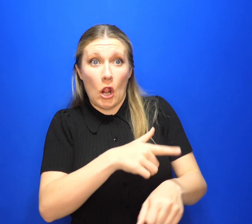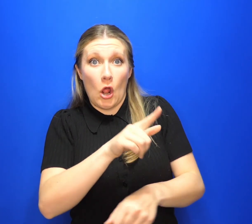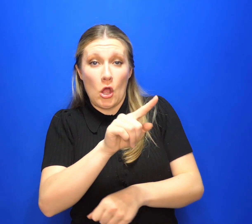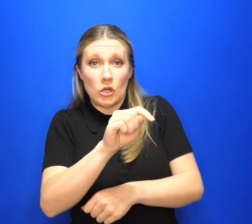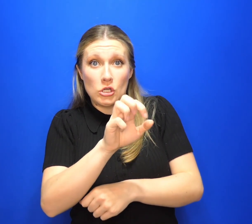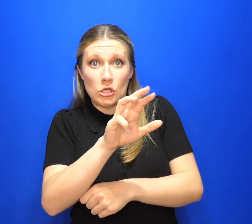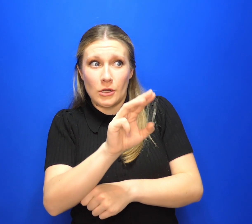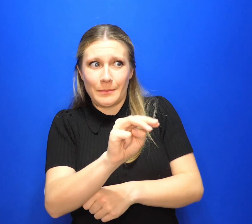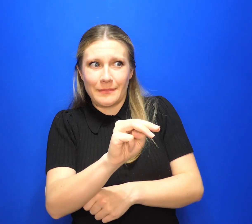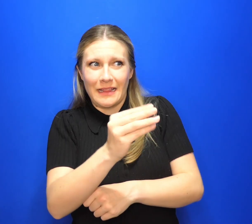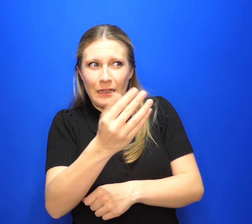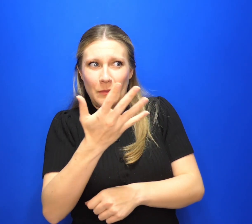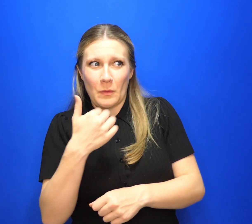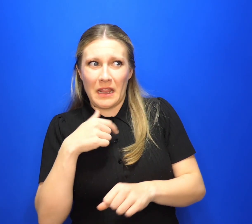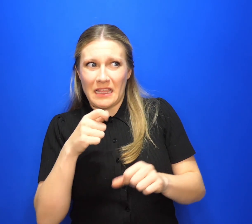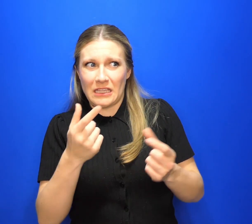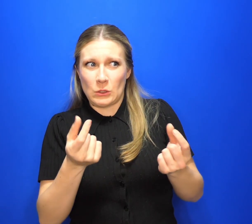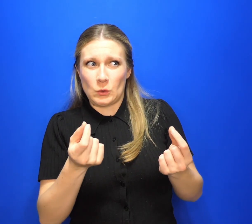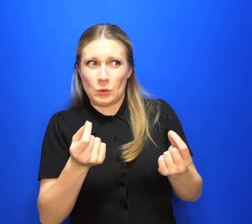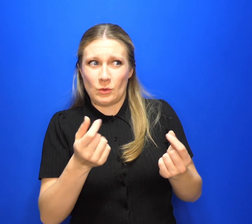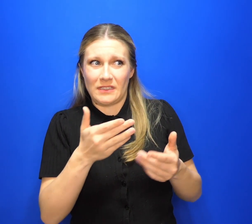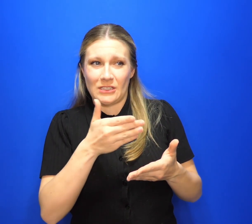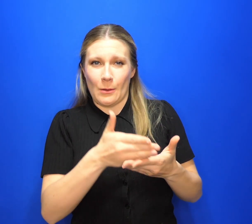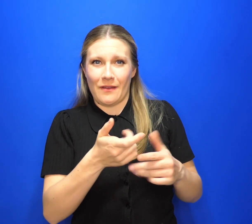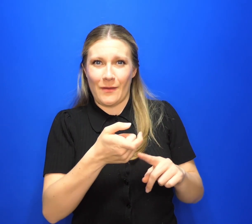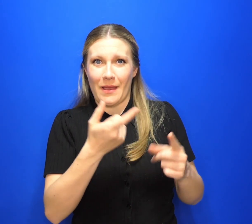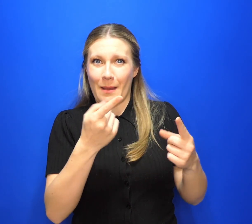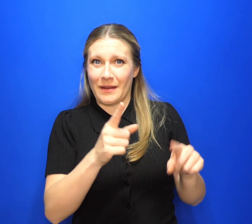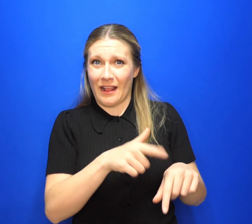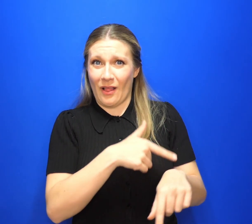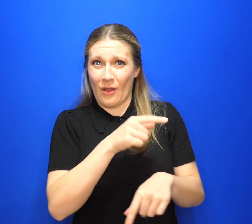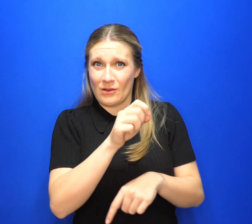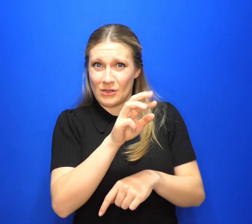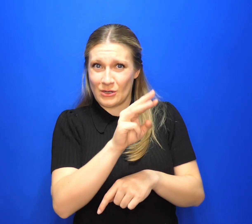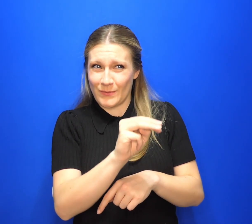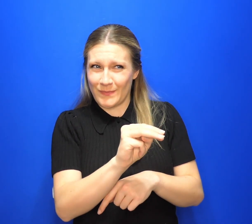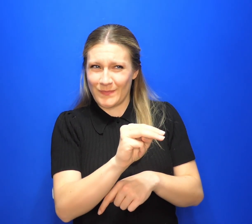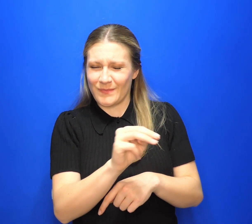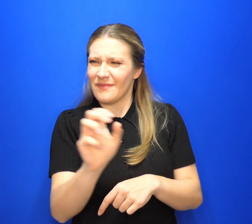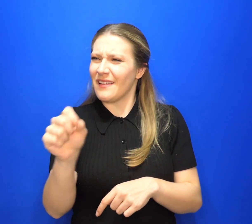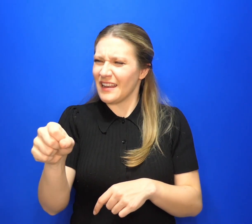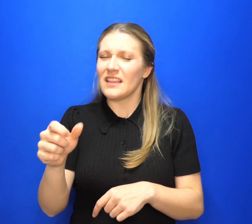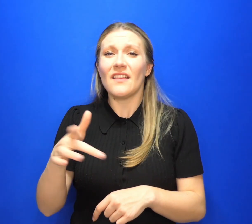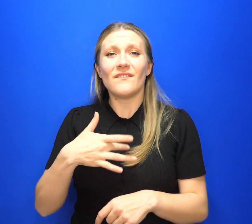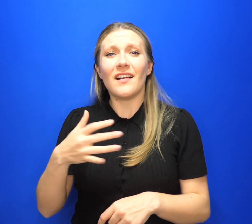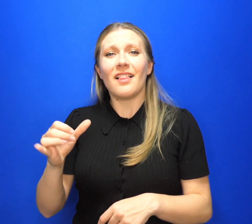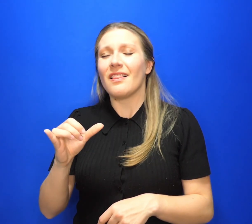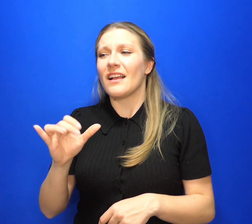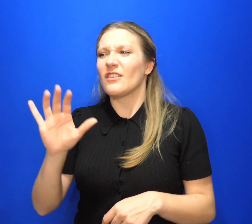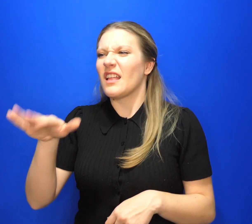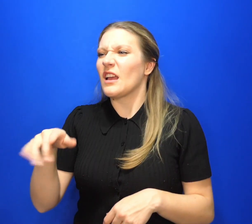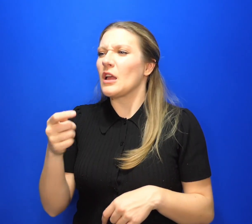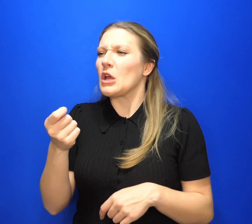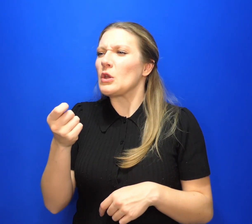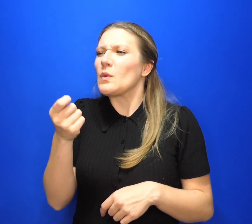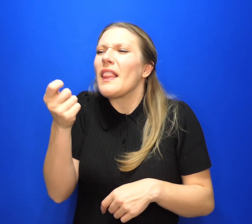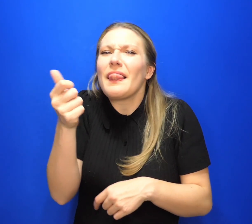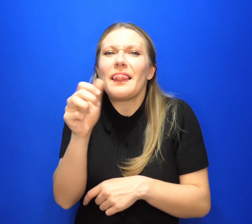do so I can stop it from happening long term. Yeah. Doesn't it feel like doesn't it feel like they're like, you could do a little meth. You'll be all right. Yeah,